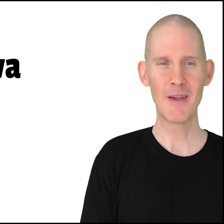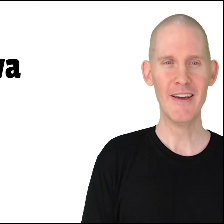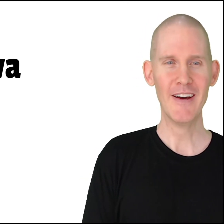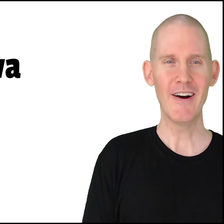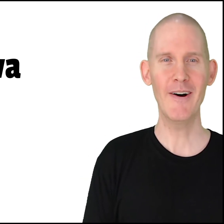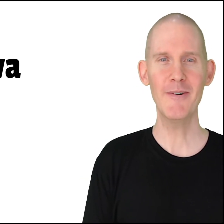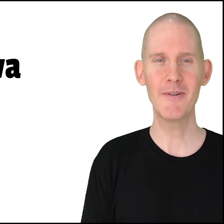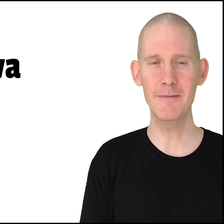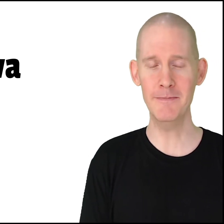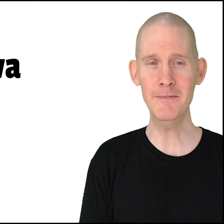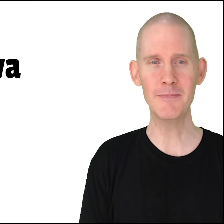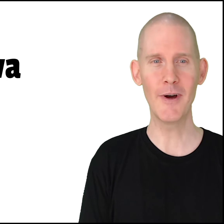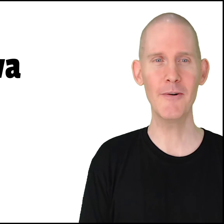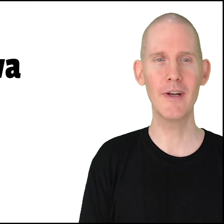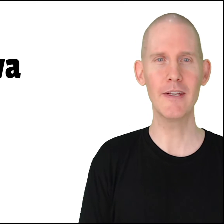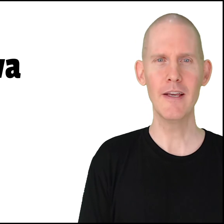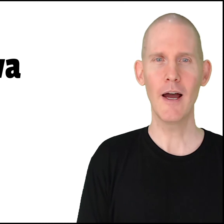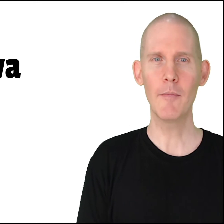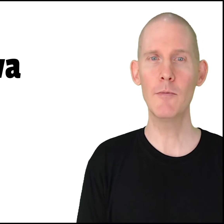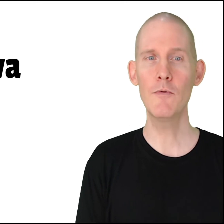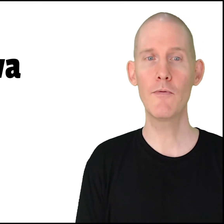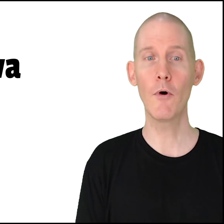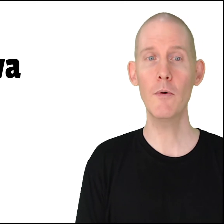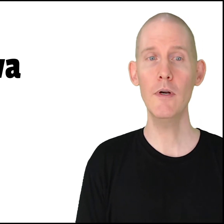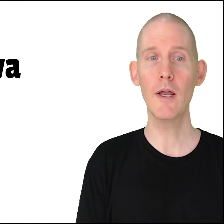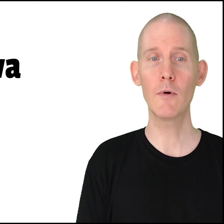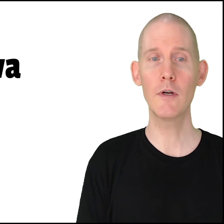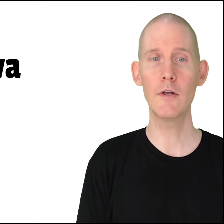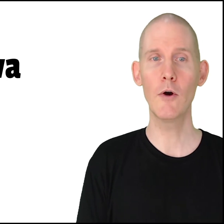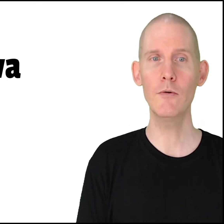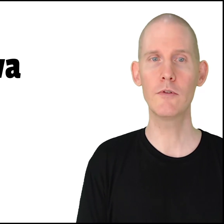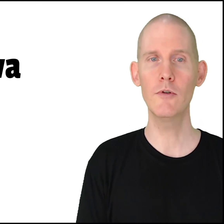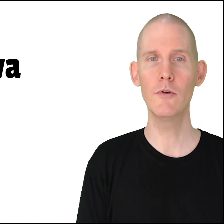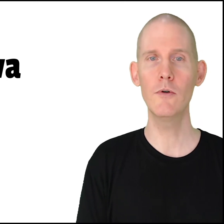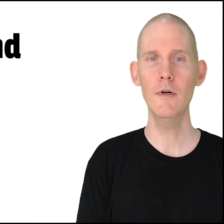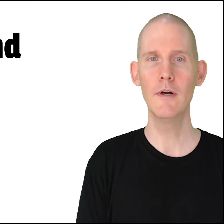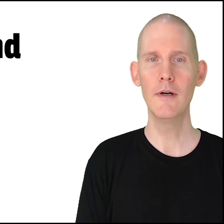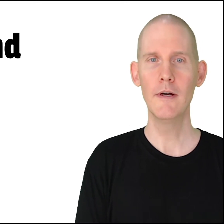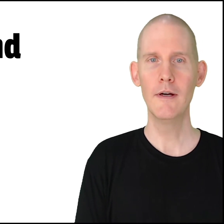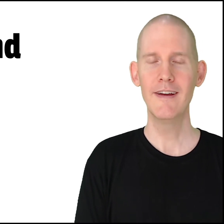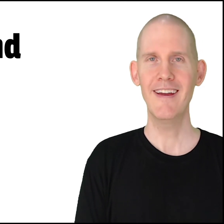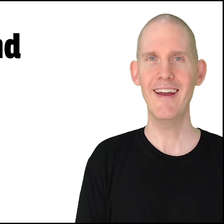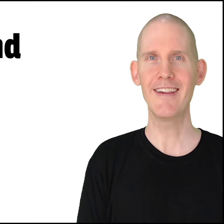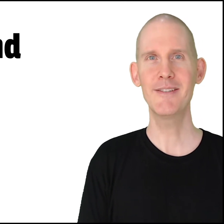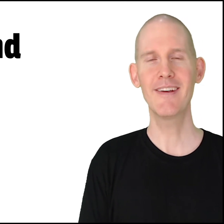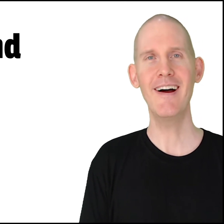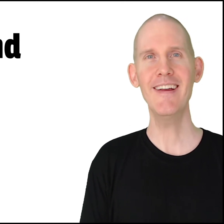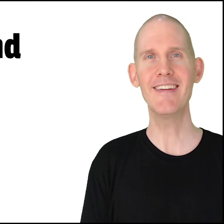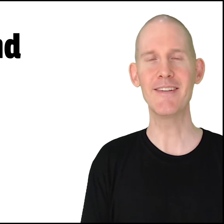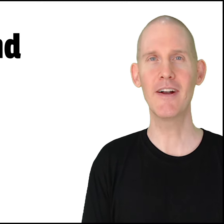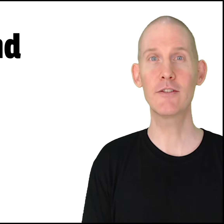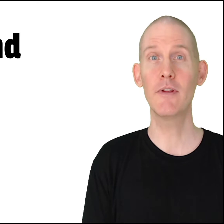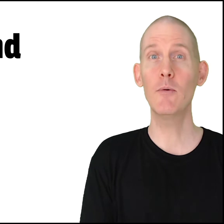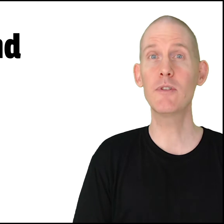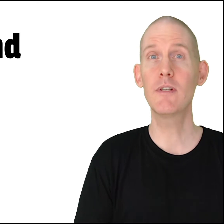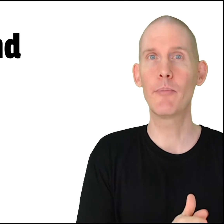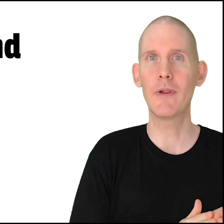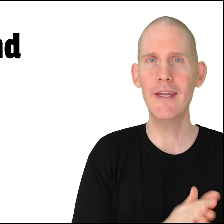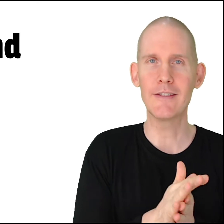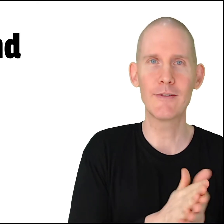All right, I'm going to move forward, and we're going to go to Ellis Island. All right, so that was the place.